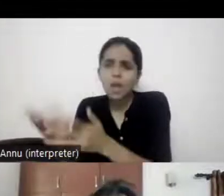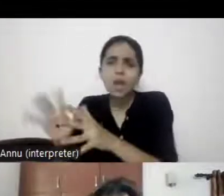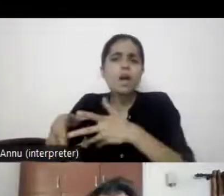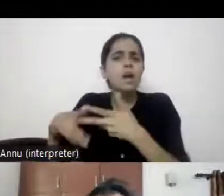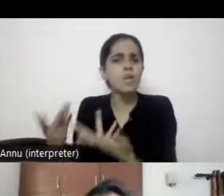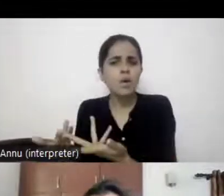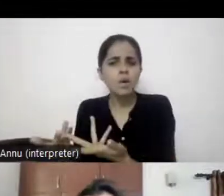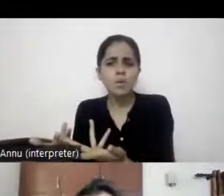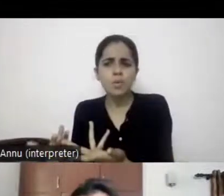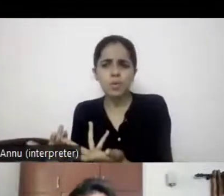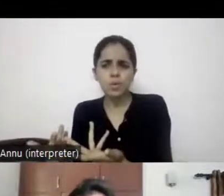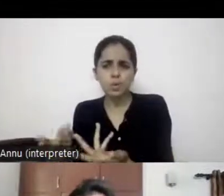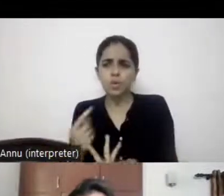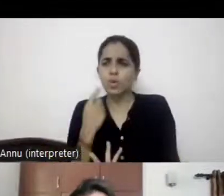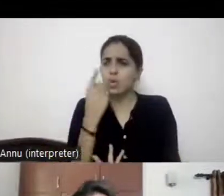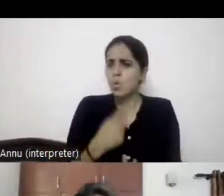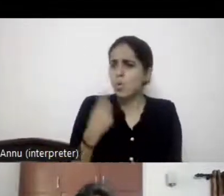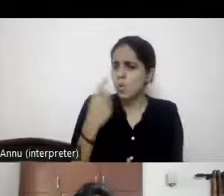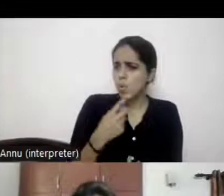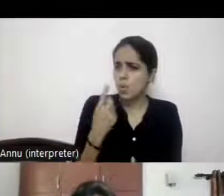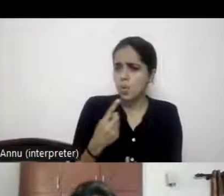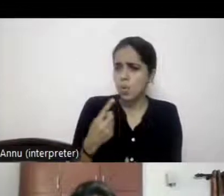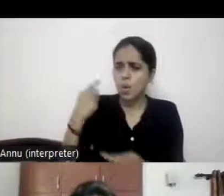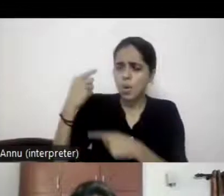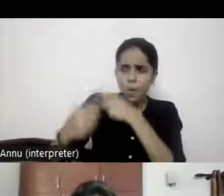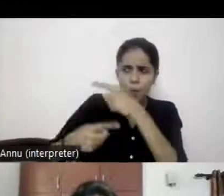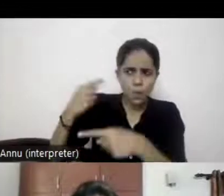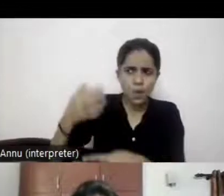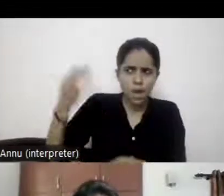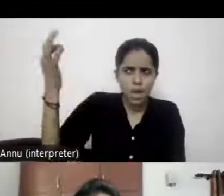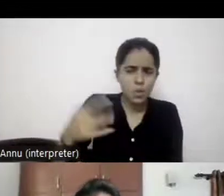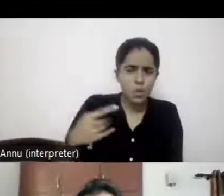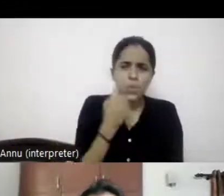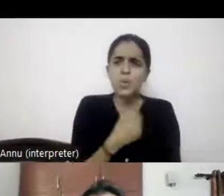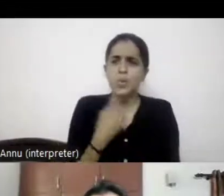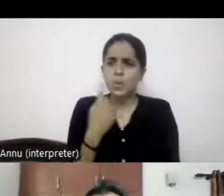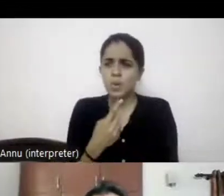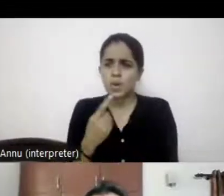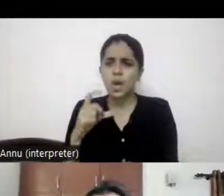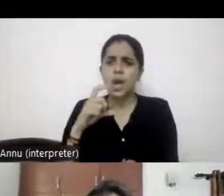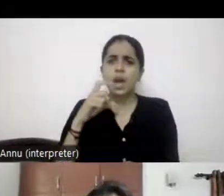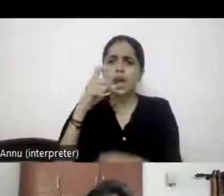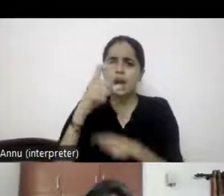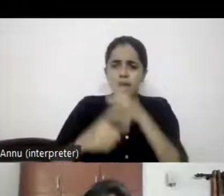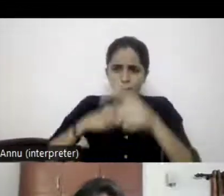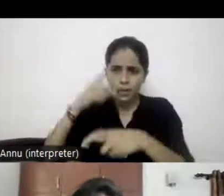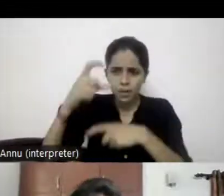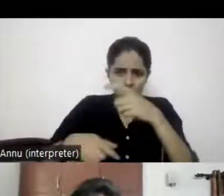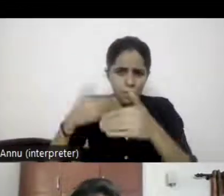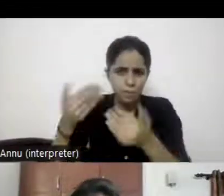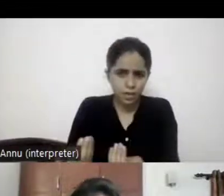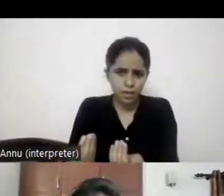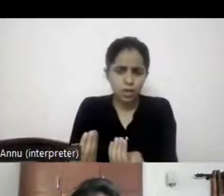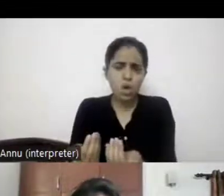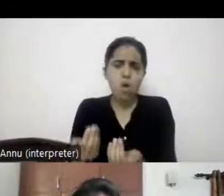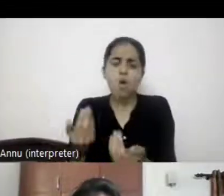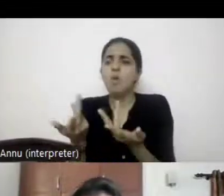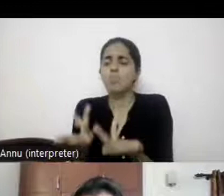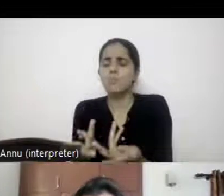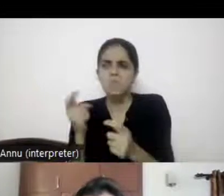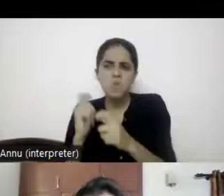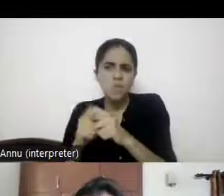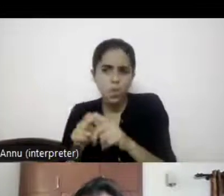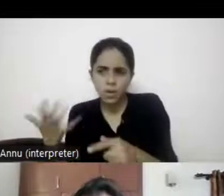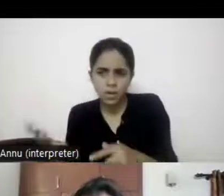and how we see who is a deviant figure, somebody who is not conforming to